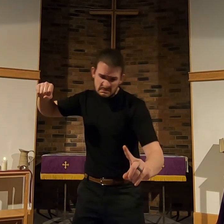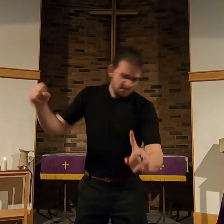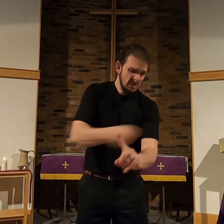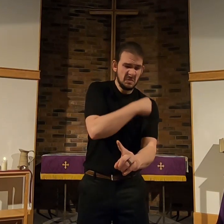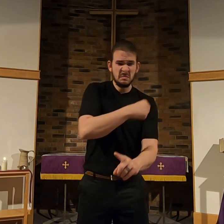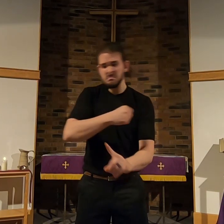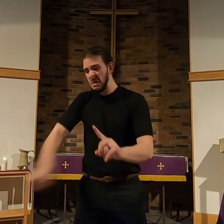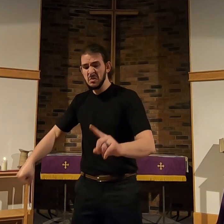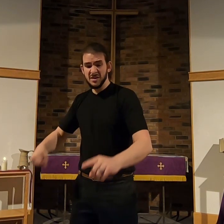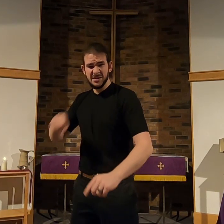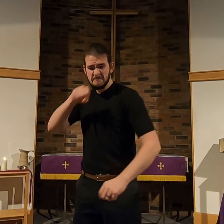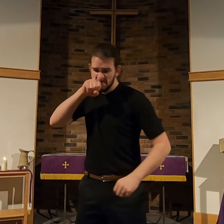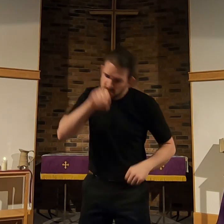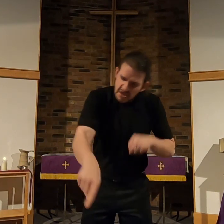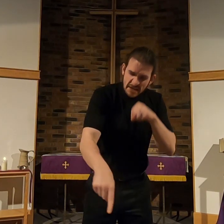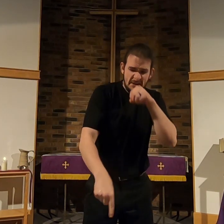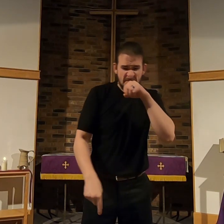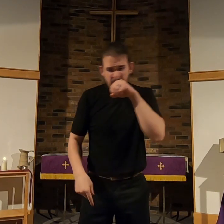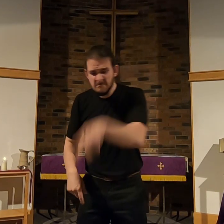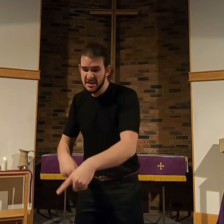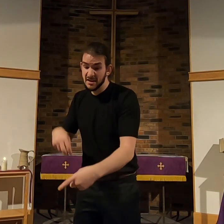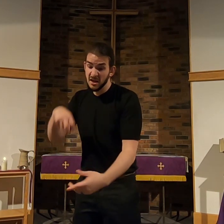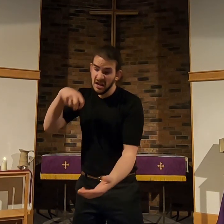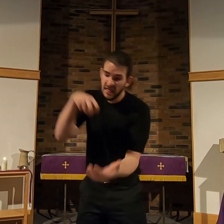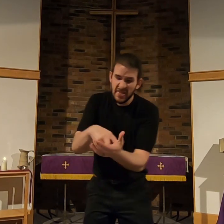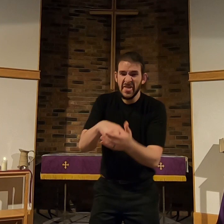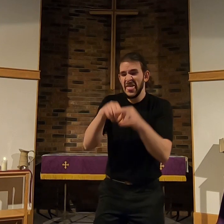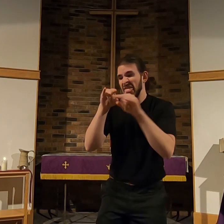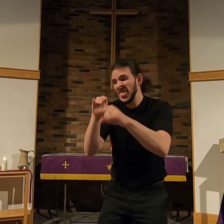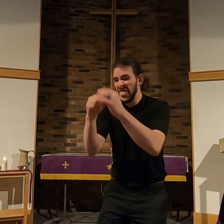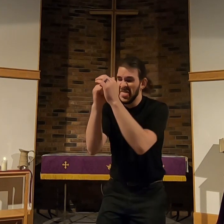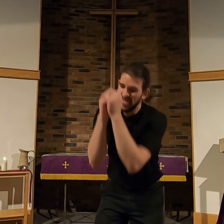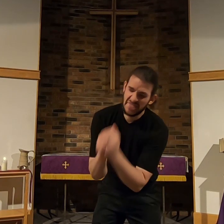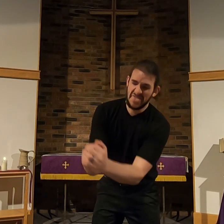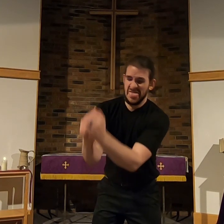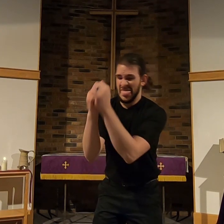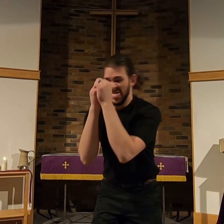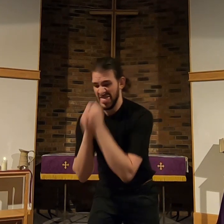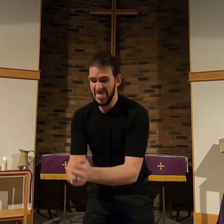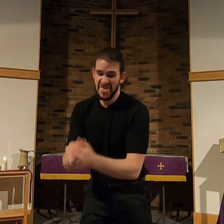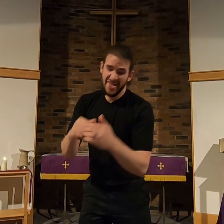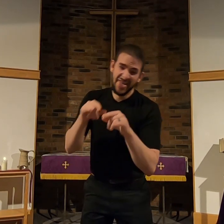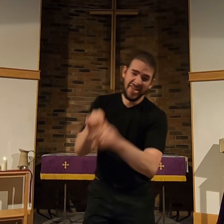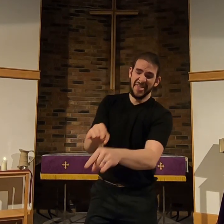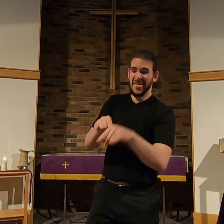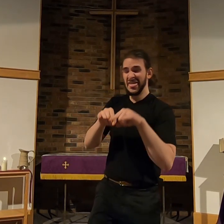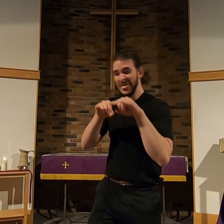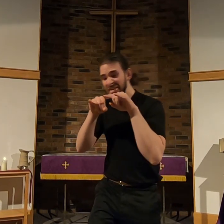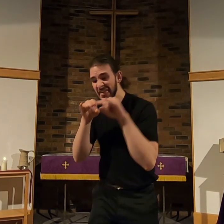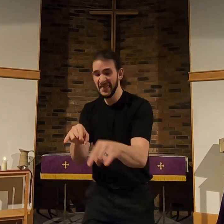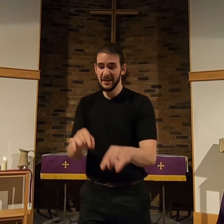stick. They spit on him and knelt down and pretended to worship him.